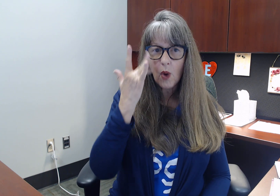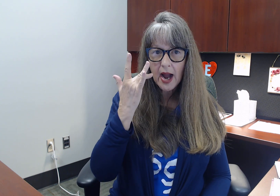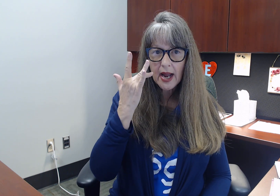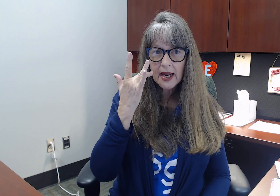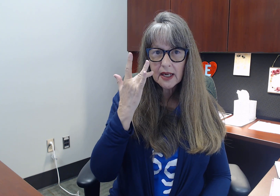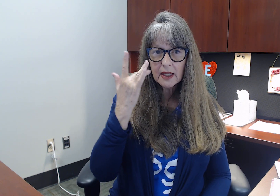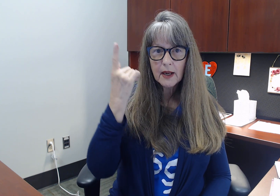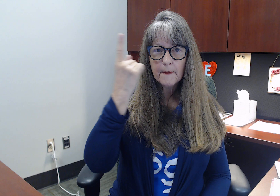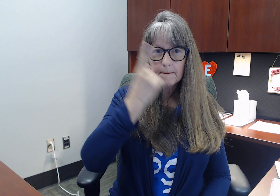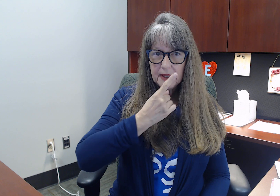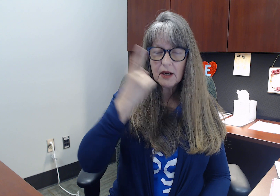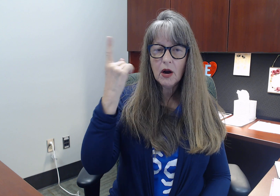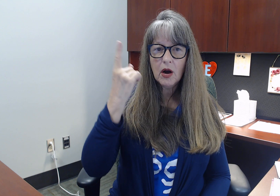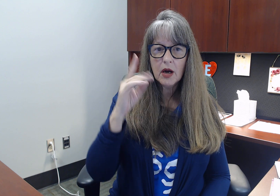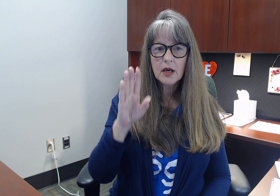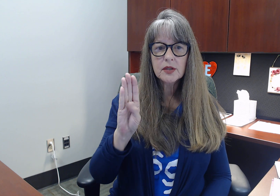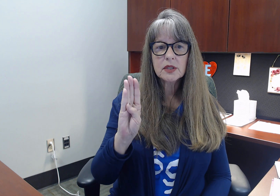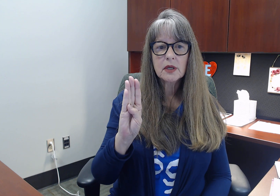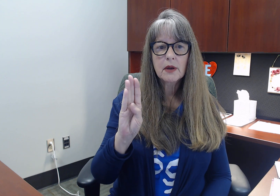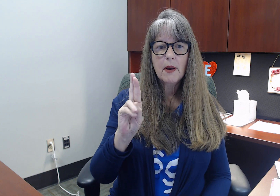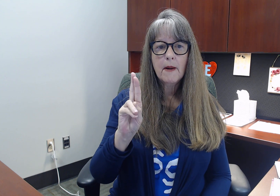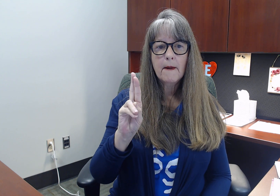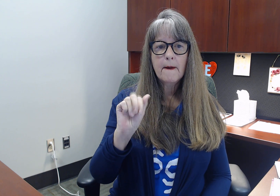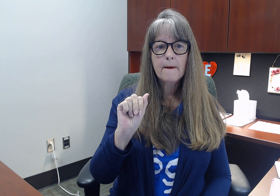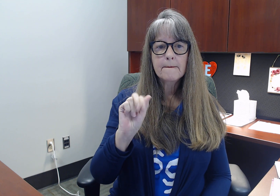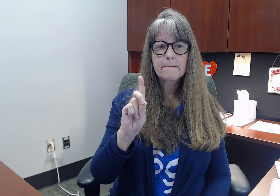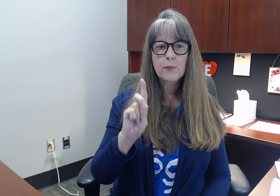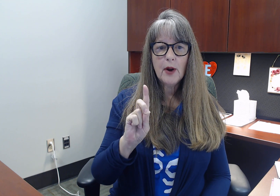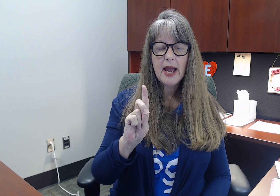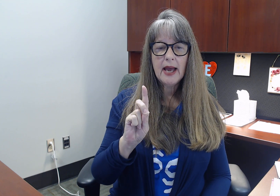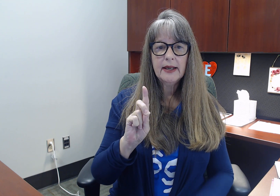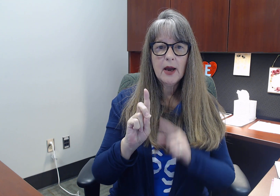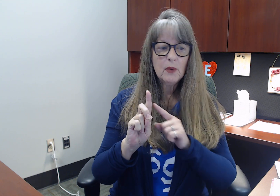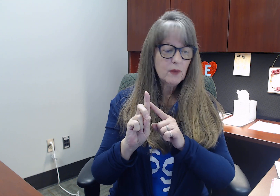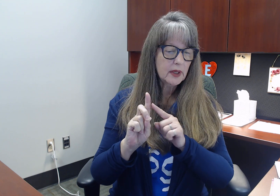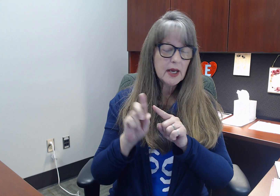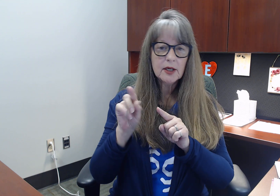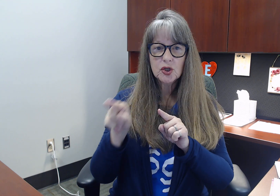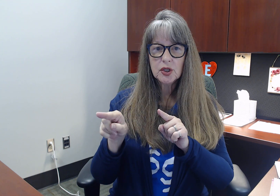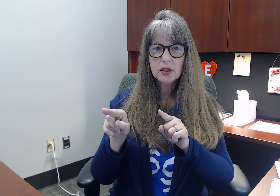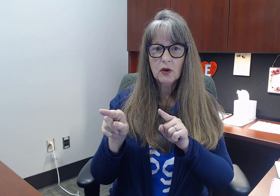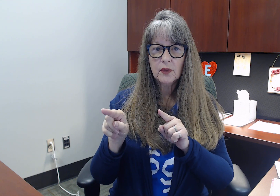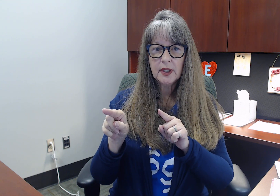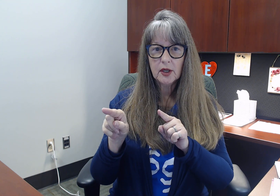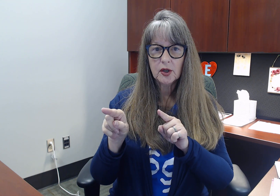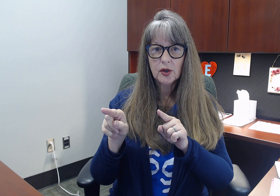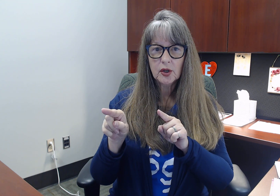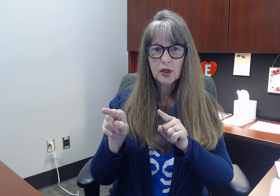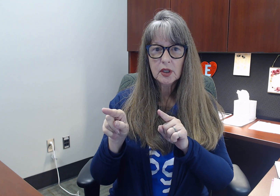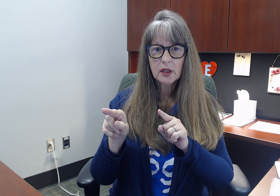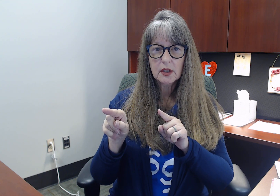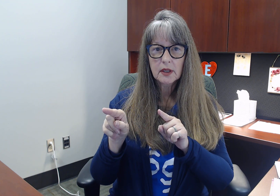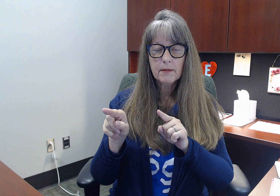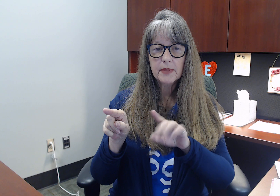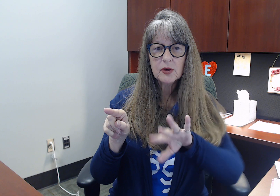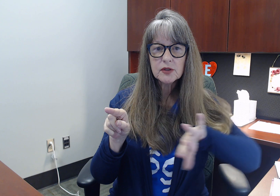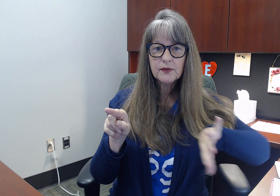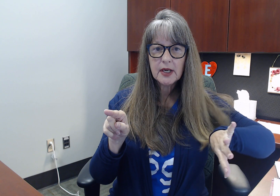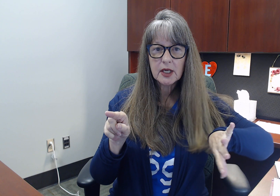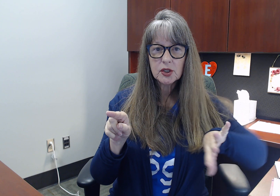Why? Because Brad, now we've already got Jill over here. Bill's finished,